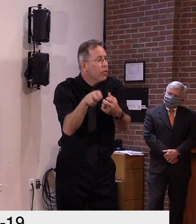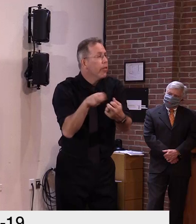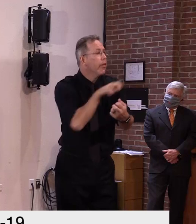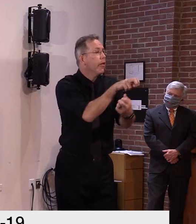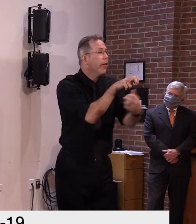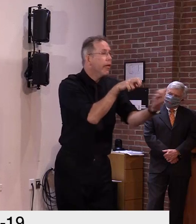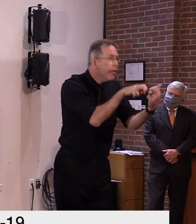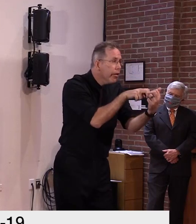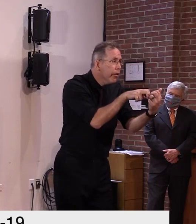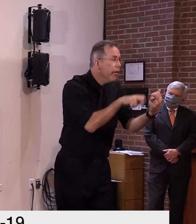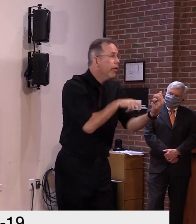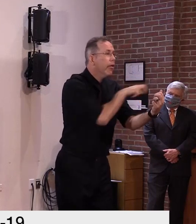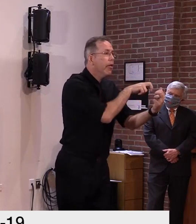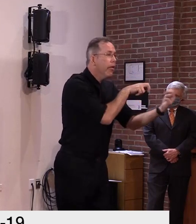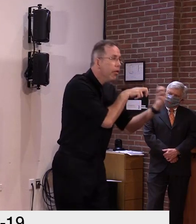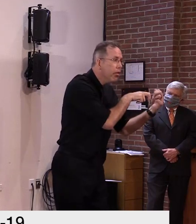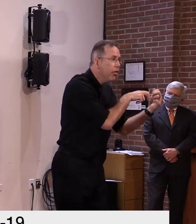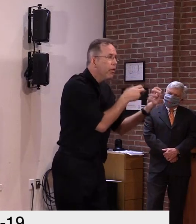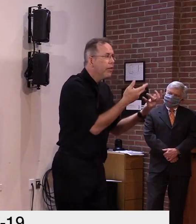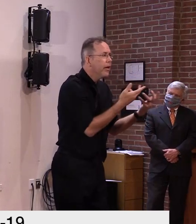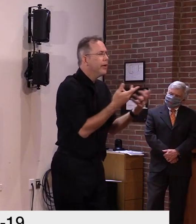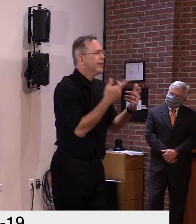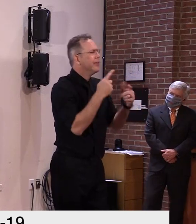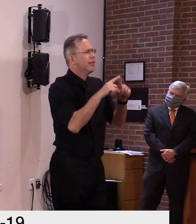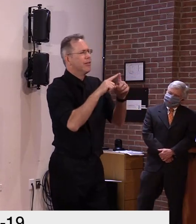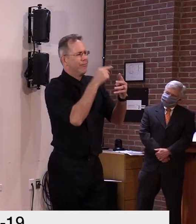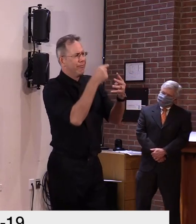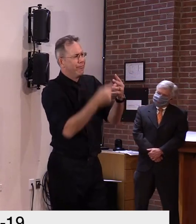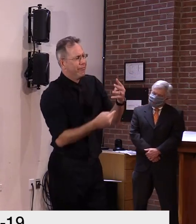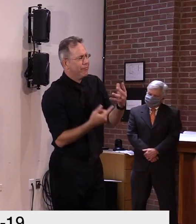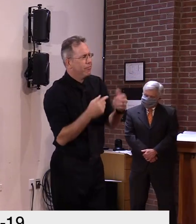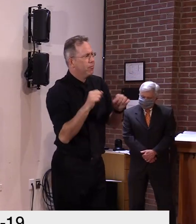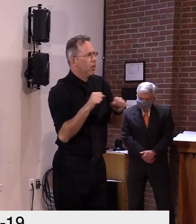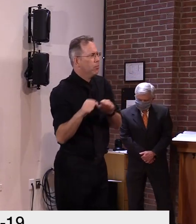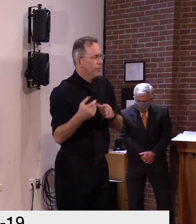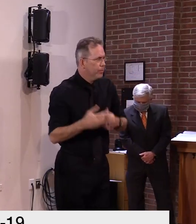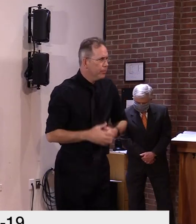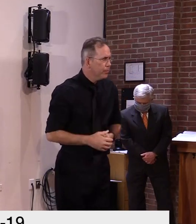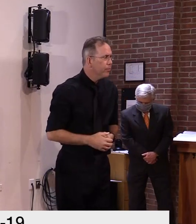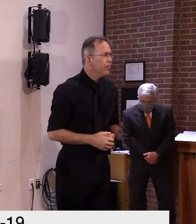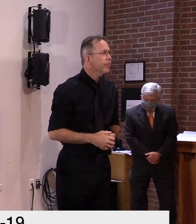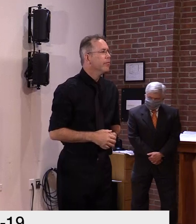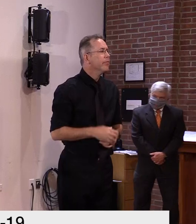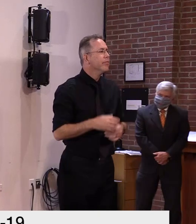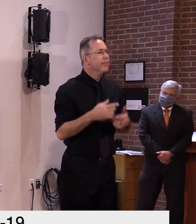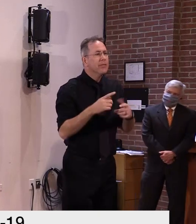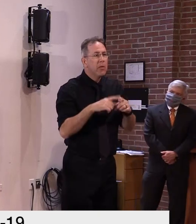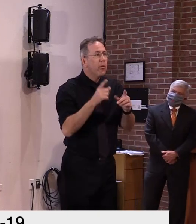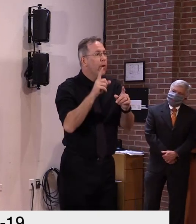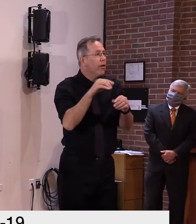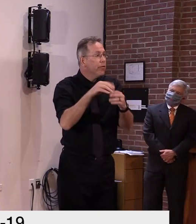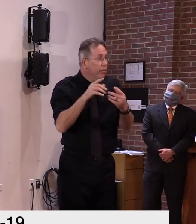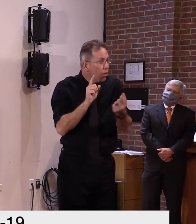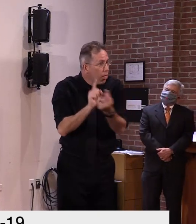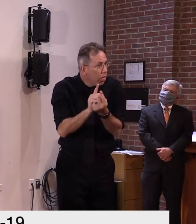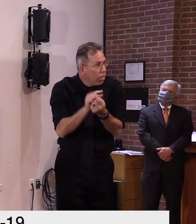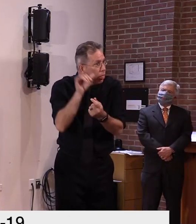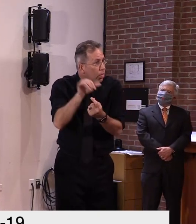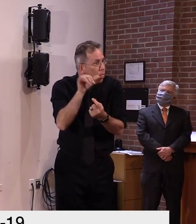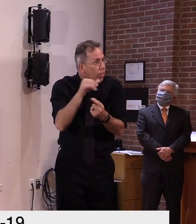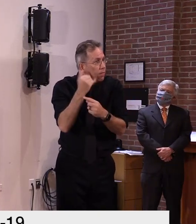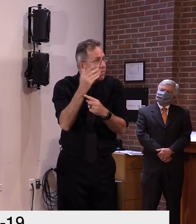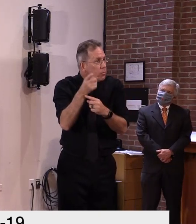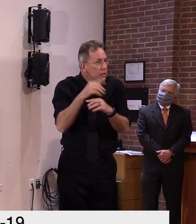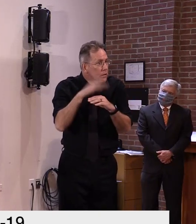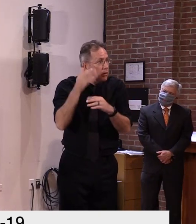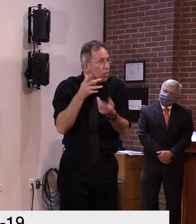at it case by case to know if we should tell a teacher to be quarantining or not and alert them to their level